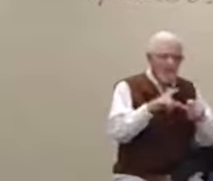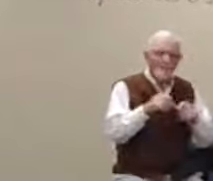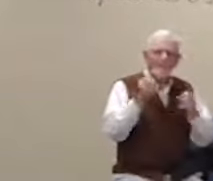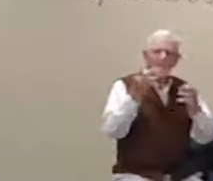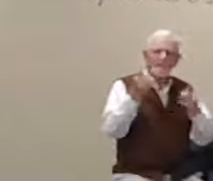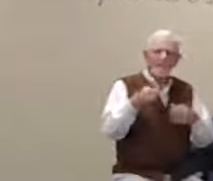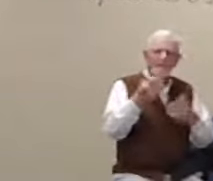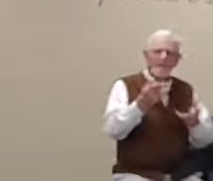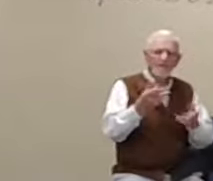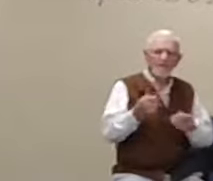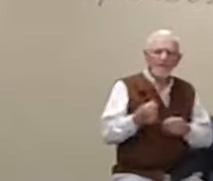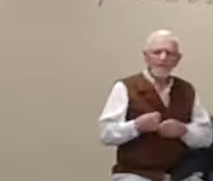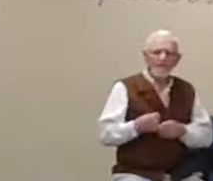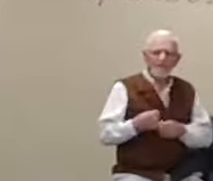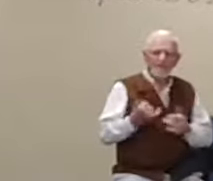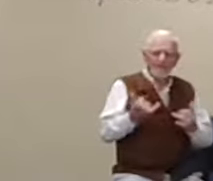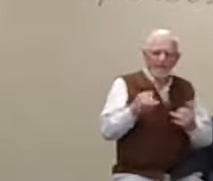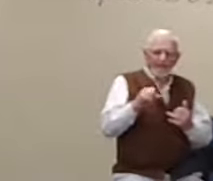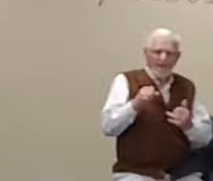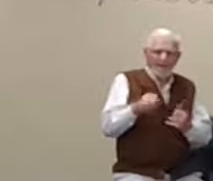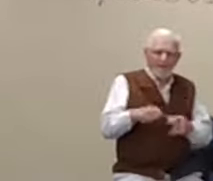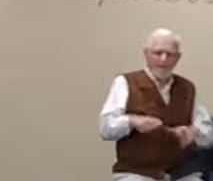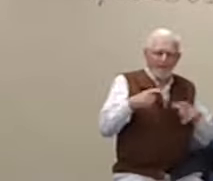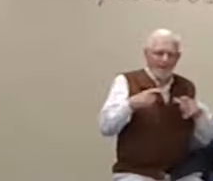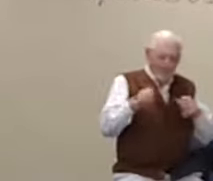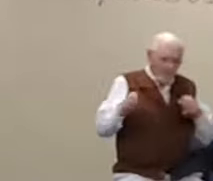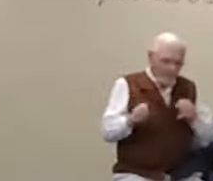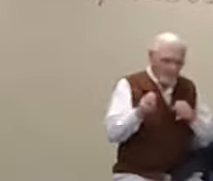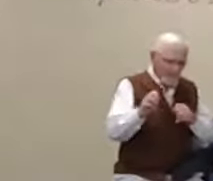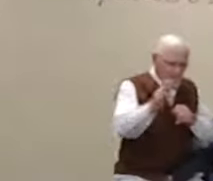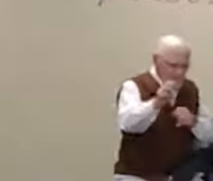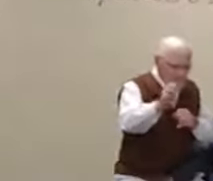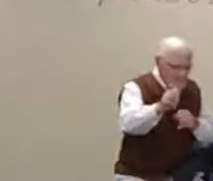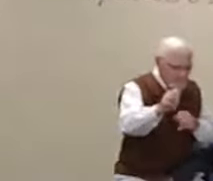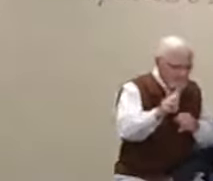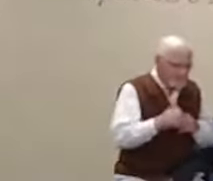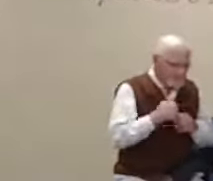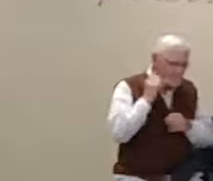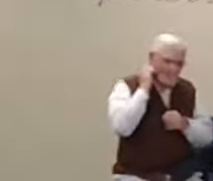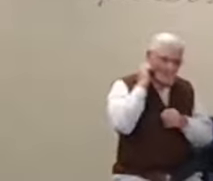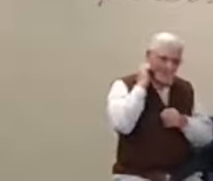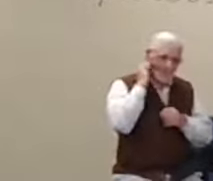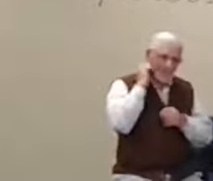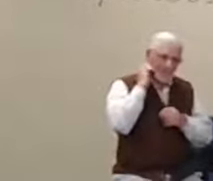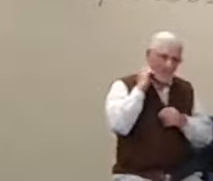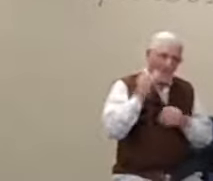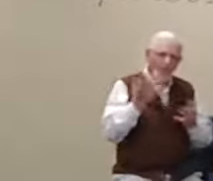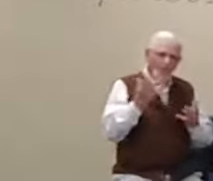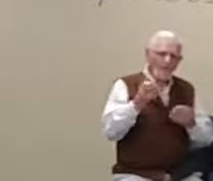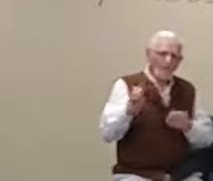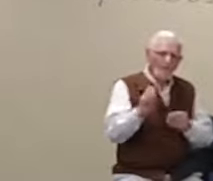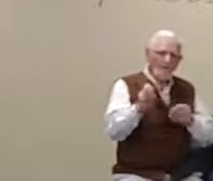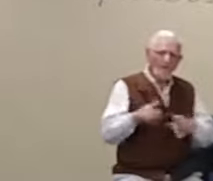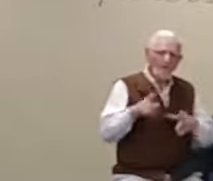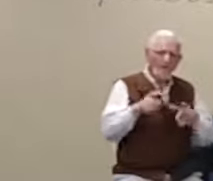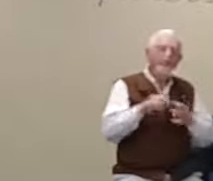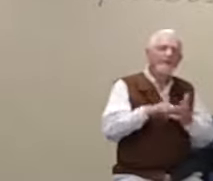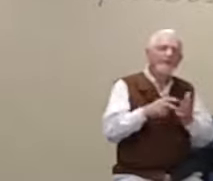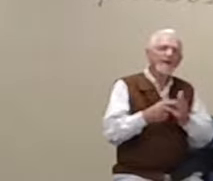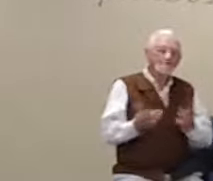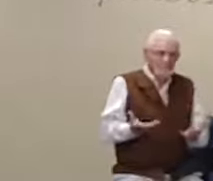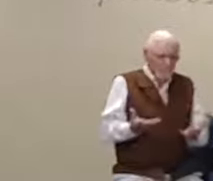this is life eternal. You want the definition of eternal life? You want to know what it really means? Here it